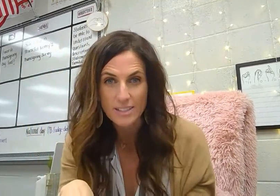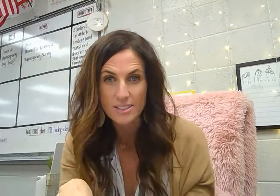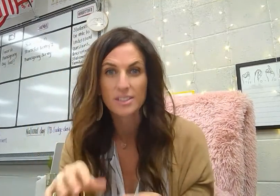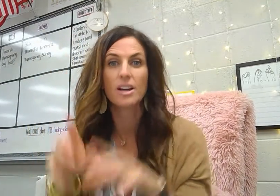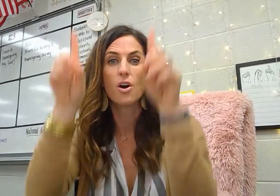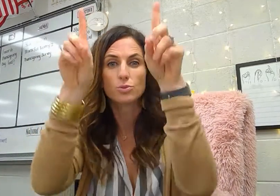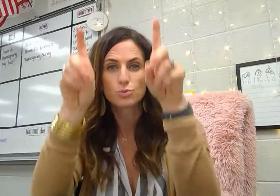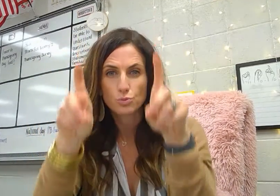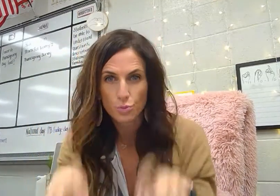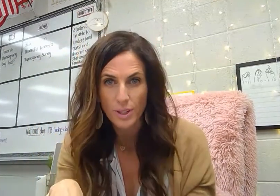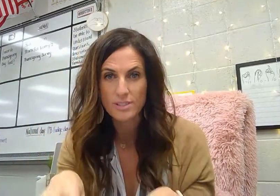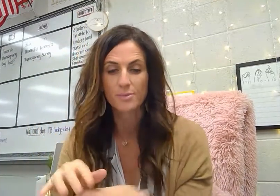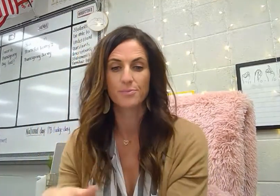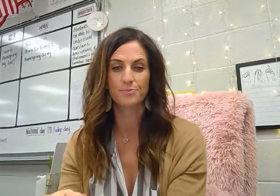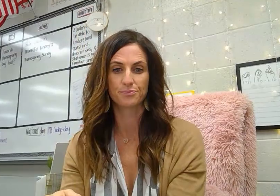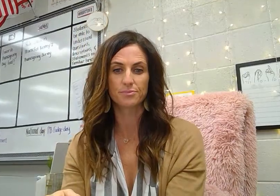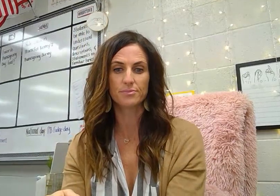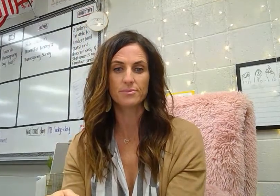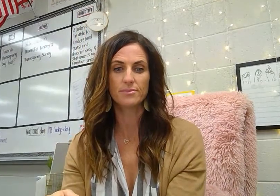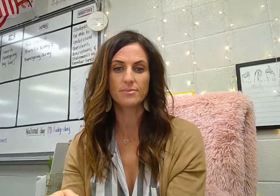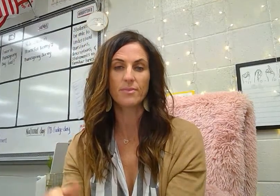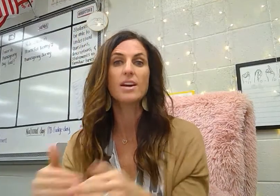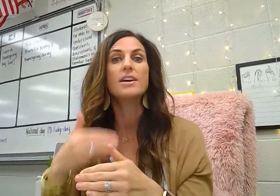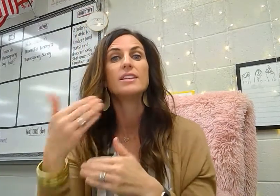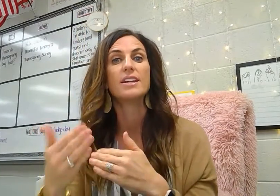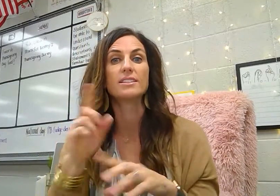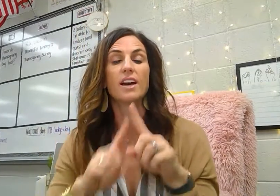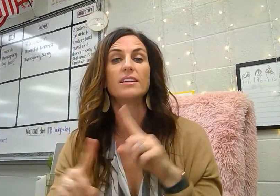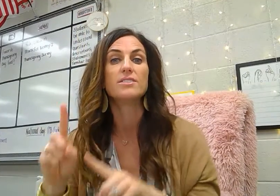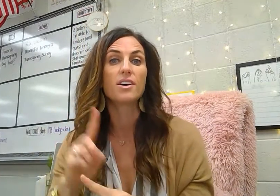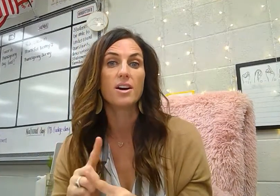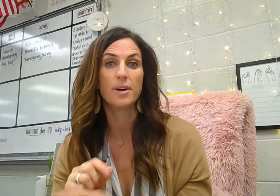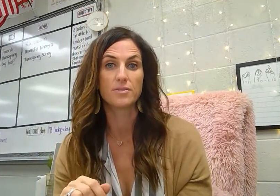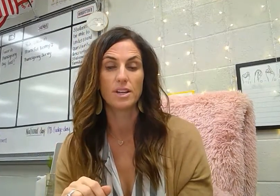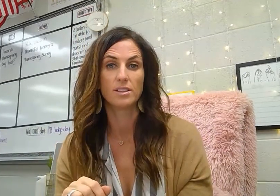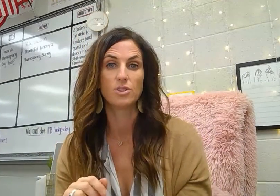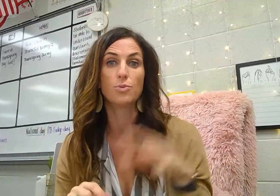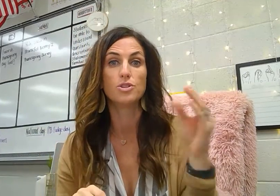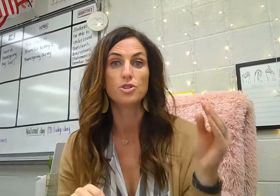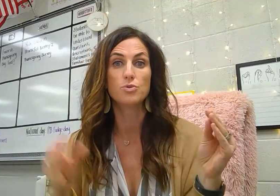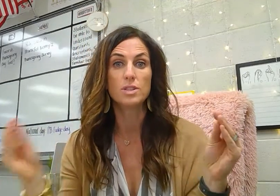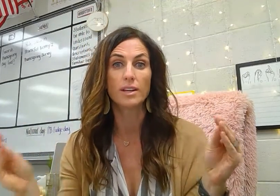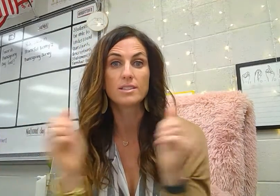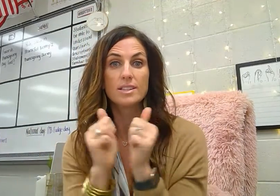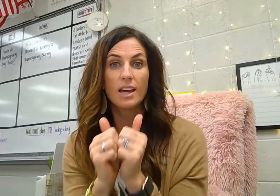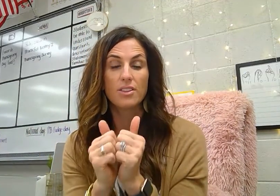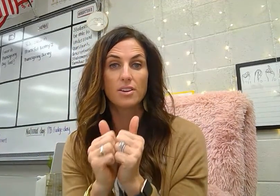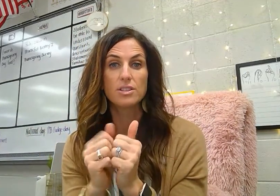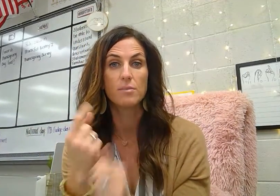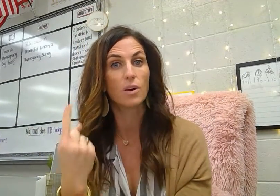Test, quiz. The next sign is a compound sign. You put two signs together to make